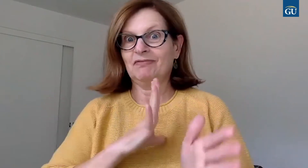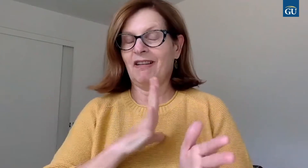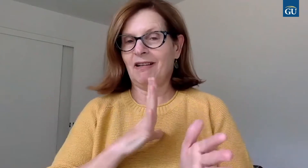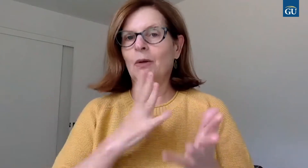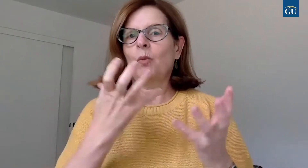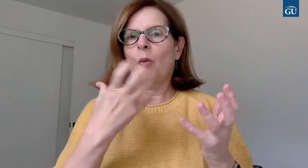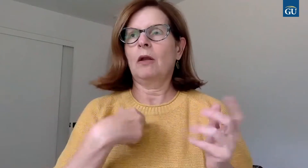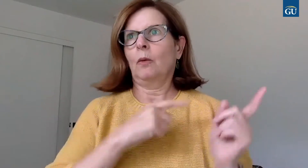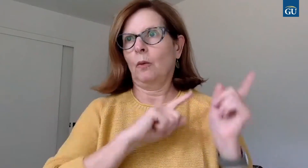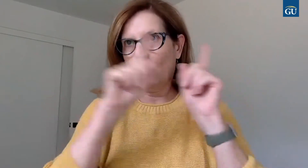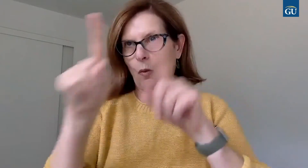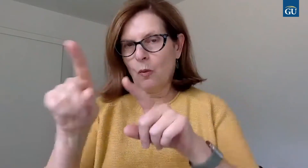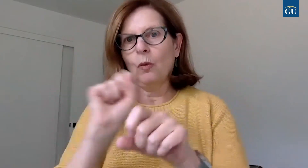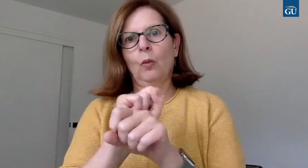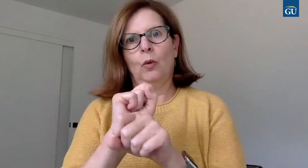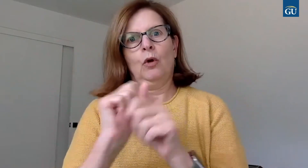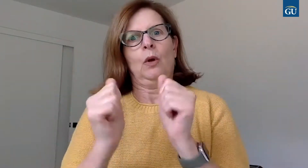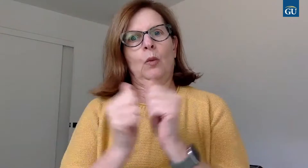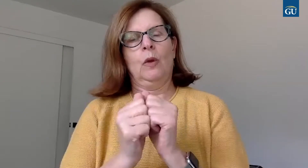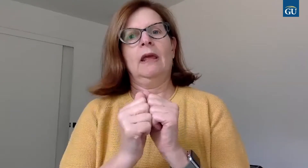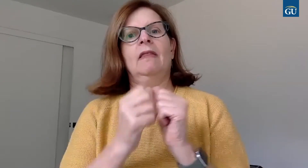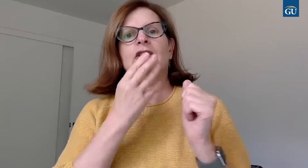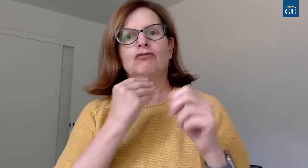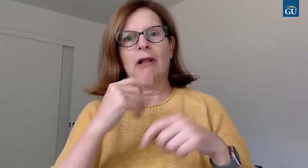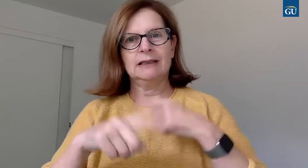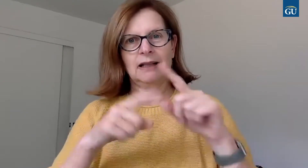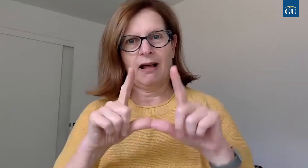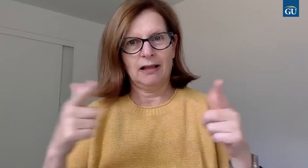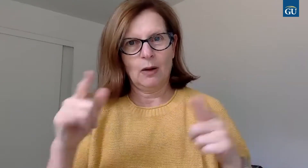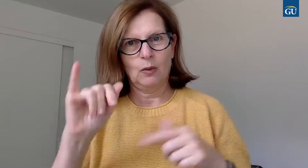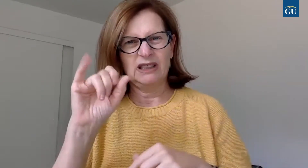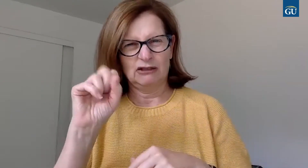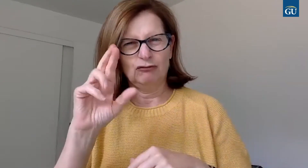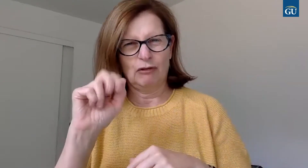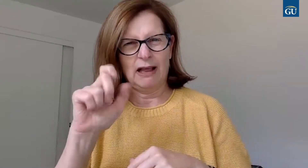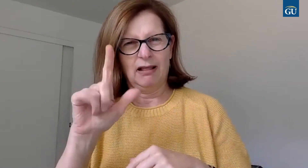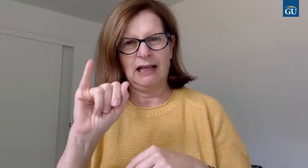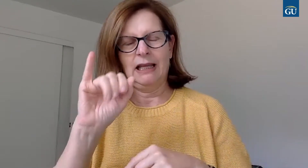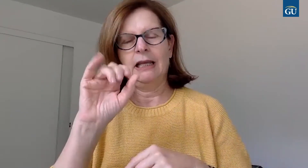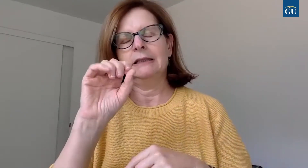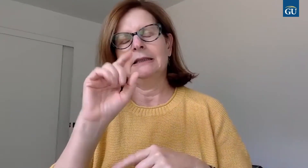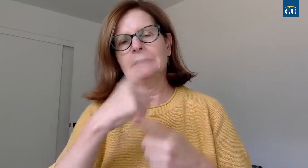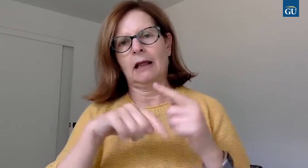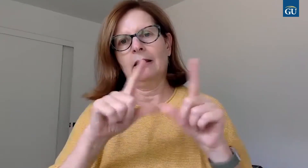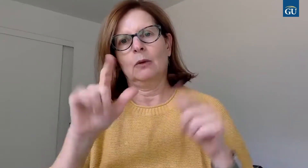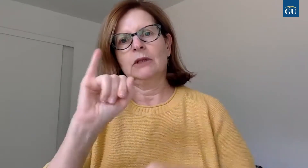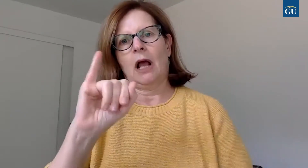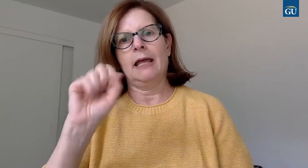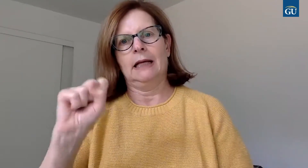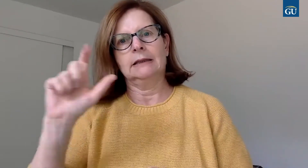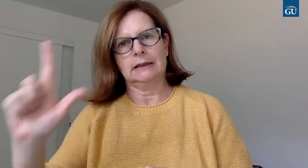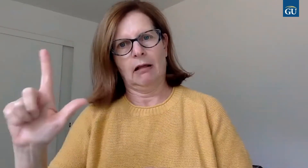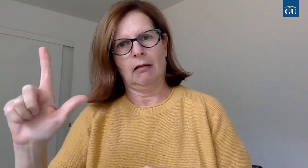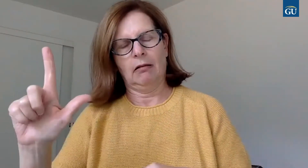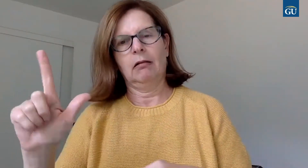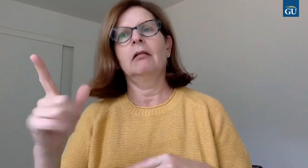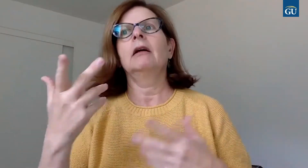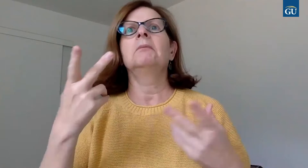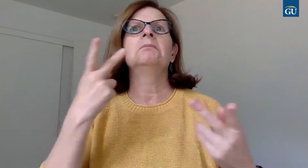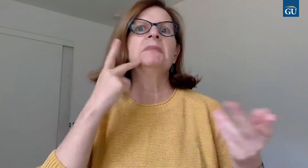that part of the world. So, I was excited to go and work with Israeli Sign Language, ISL. I